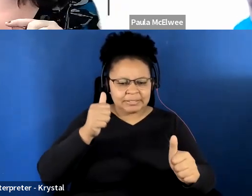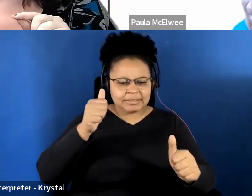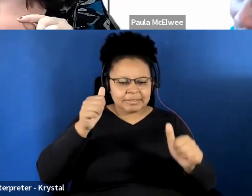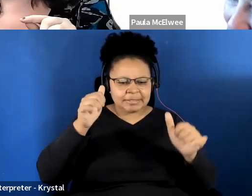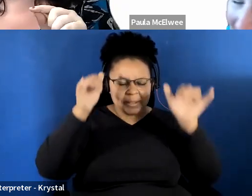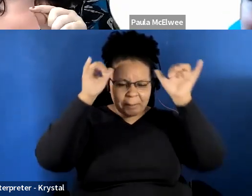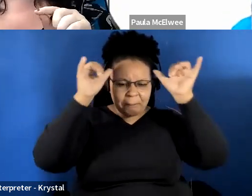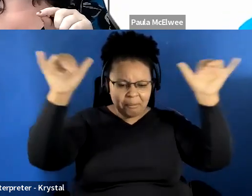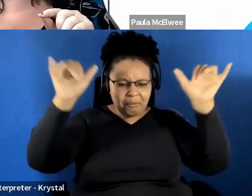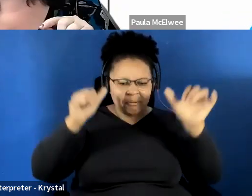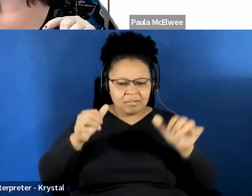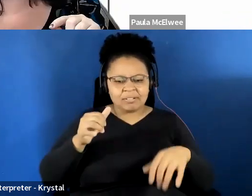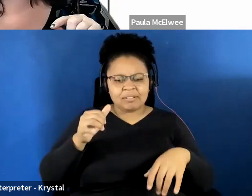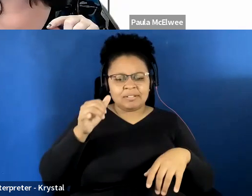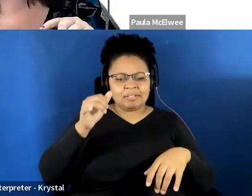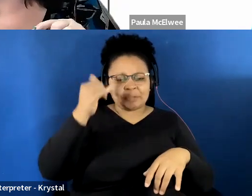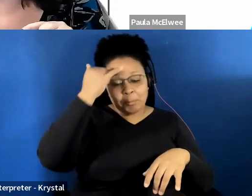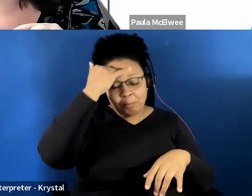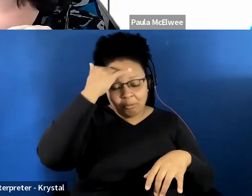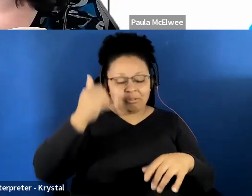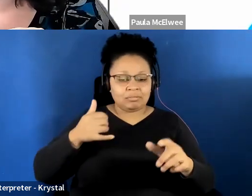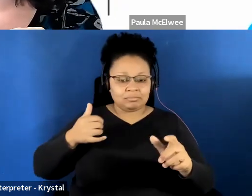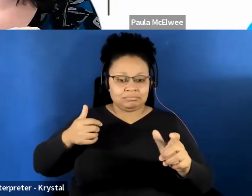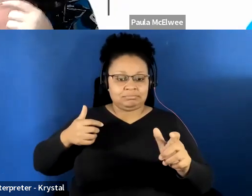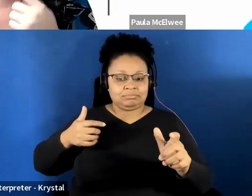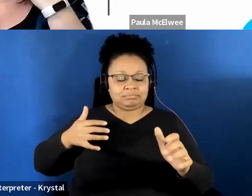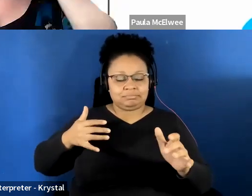not lived yet, apparently. Vicki, that is a great one.